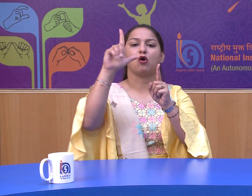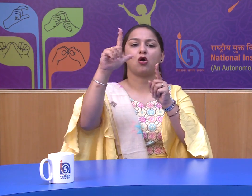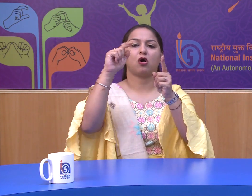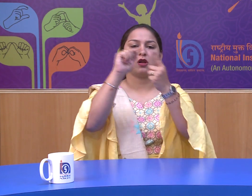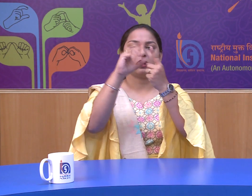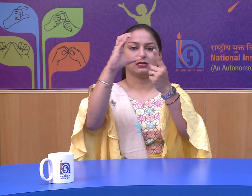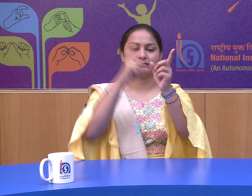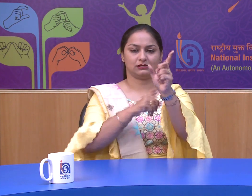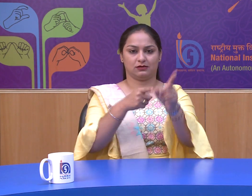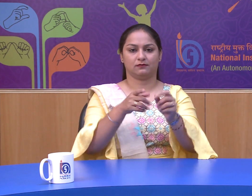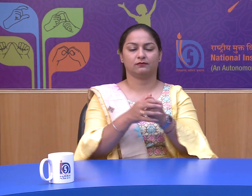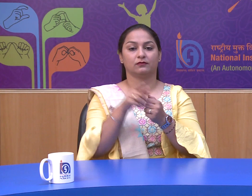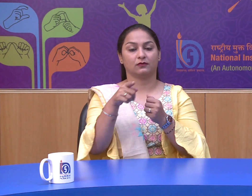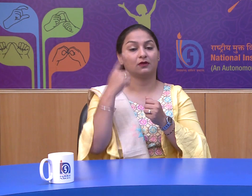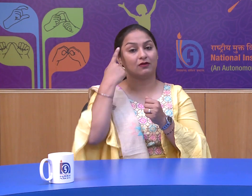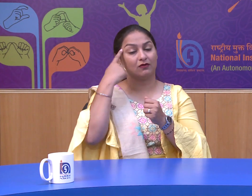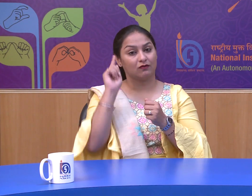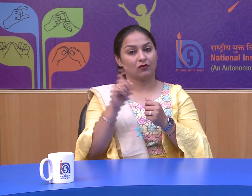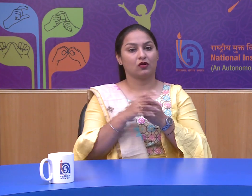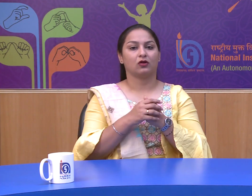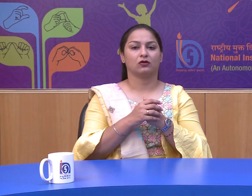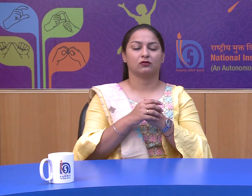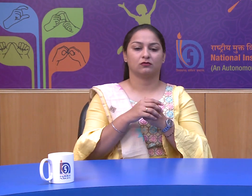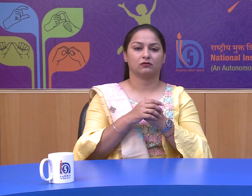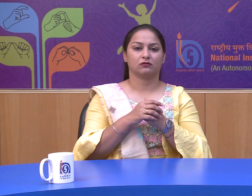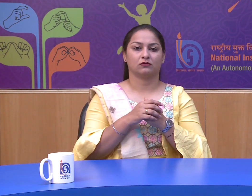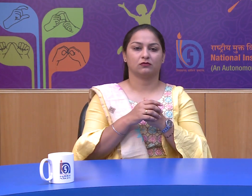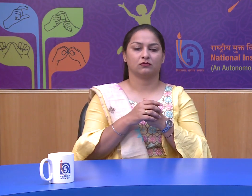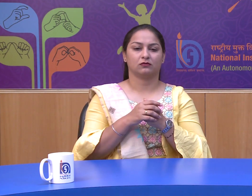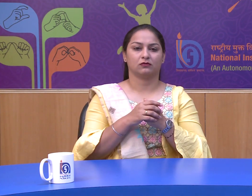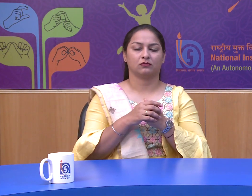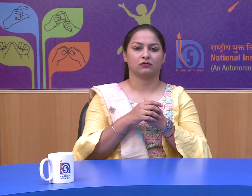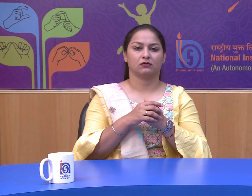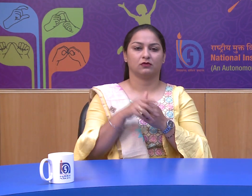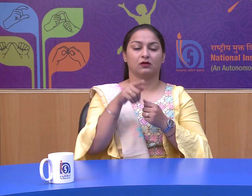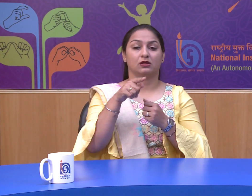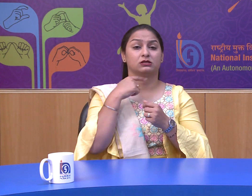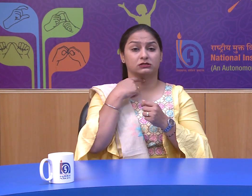from Digvijay to Dhamma Vijay.